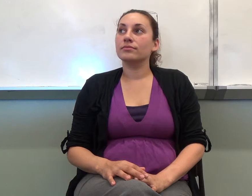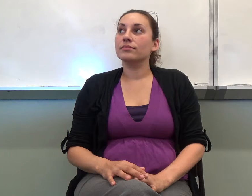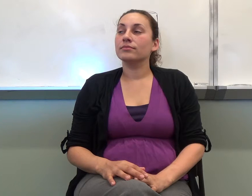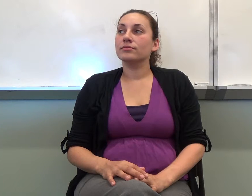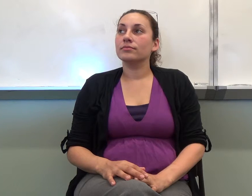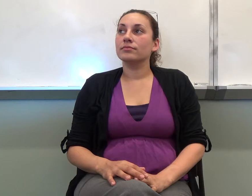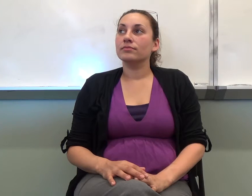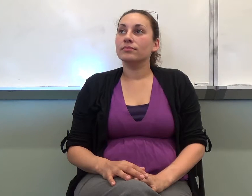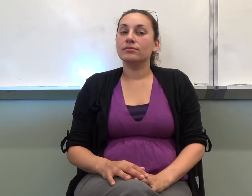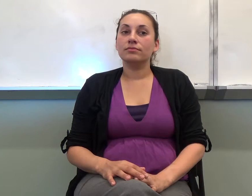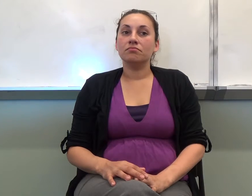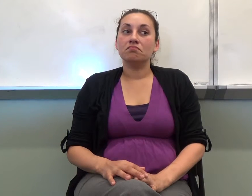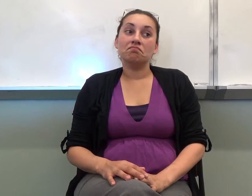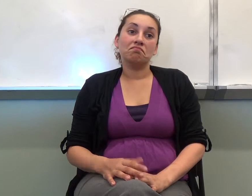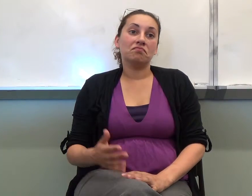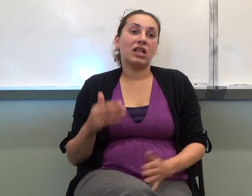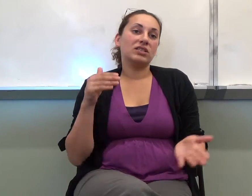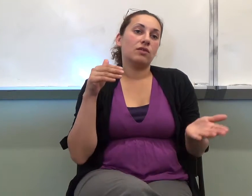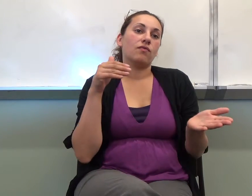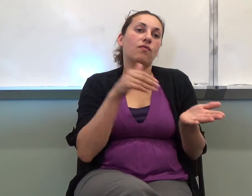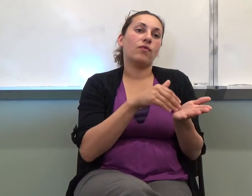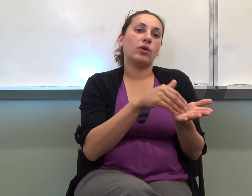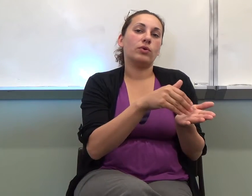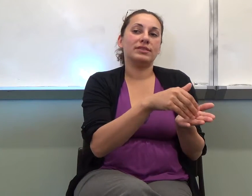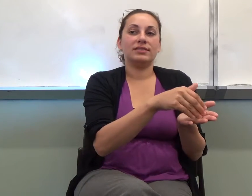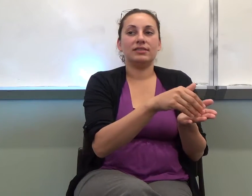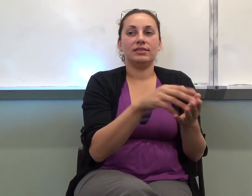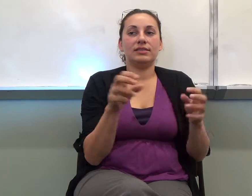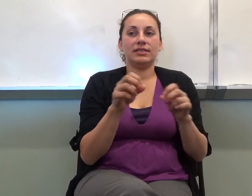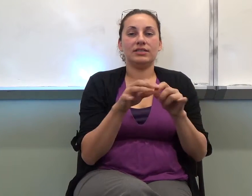That's frequency distributions and histograms.